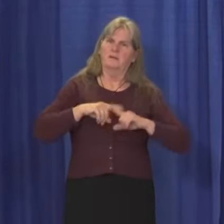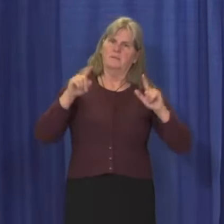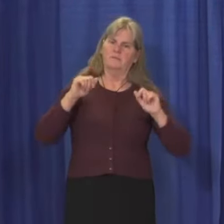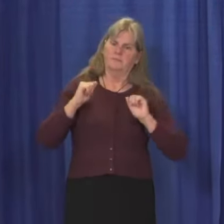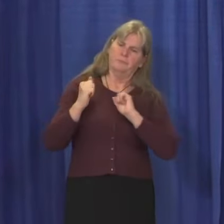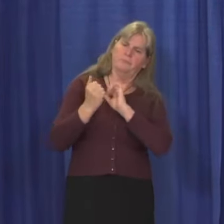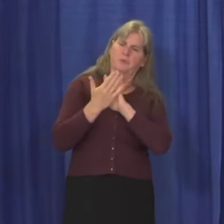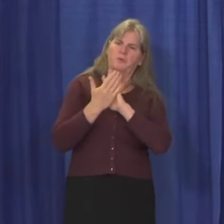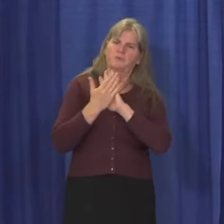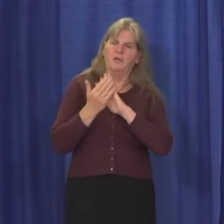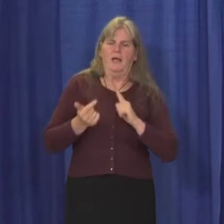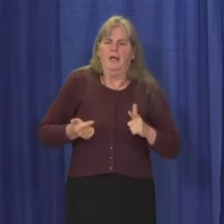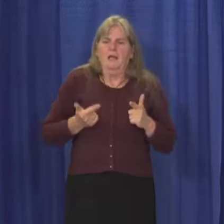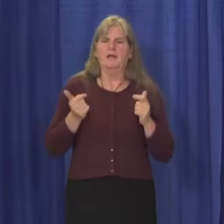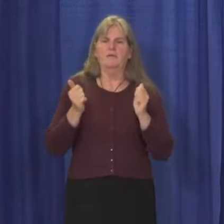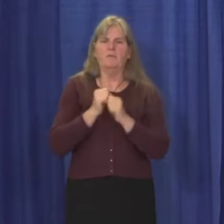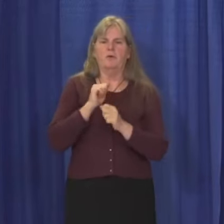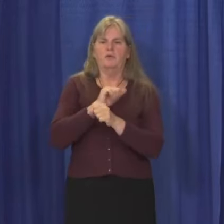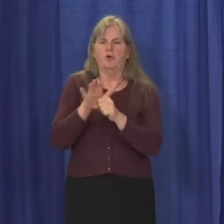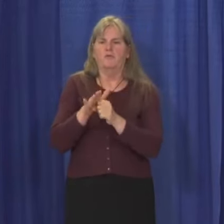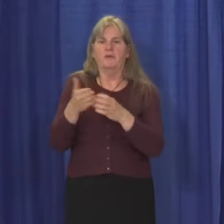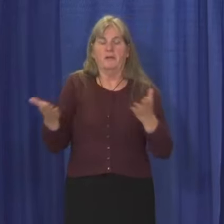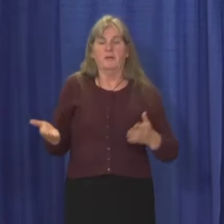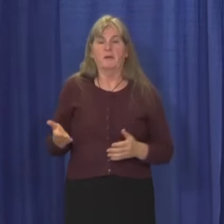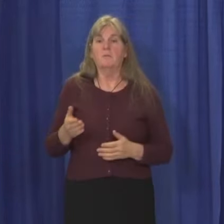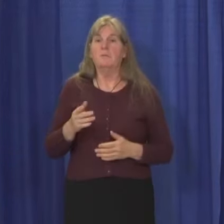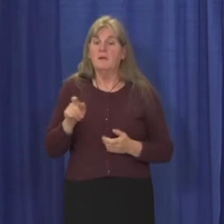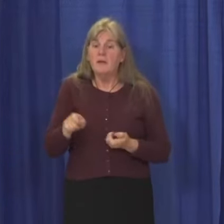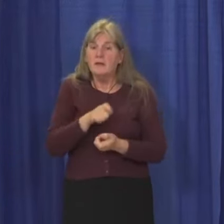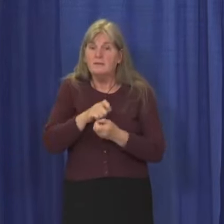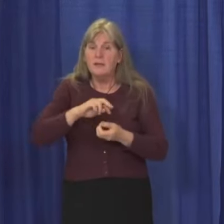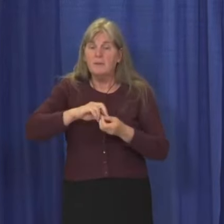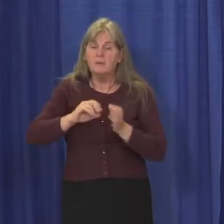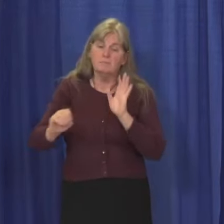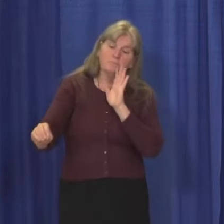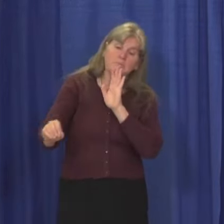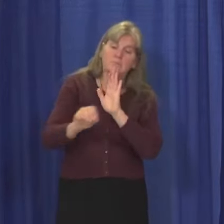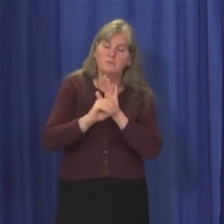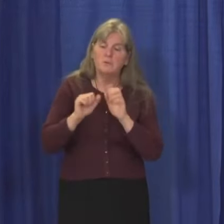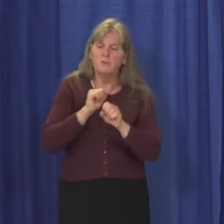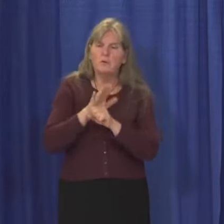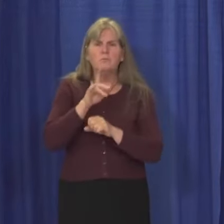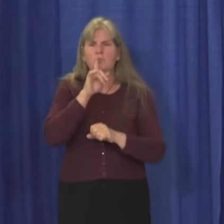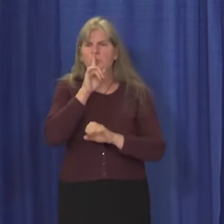So it doesn't mean that we need to have zero cases. We again do have